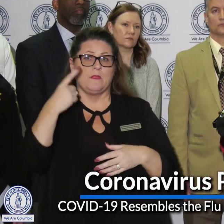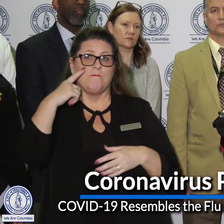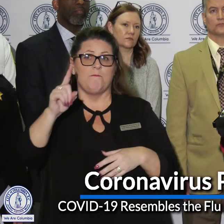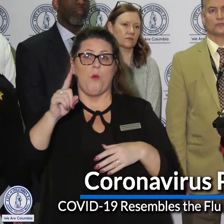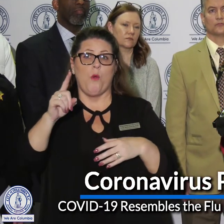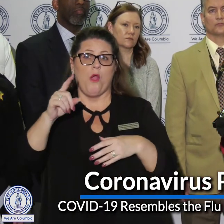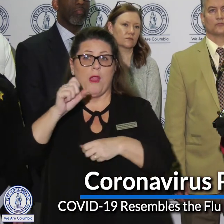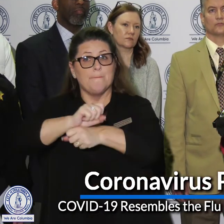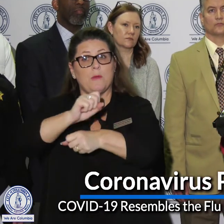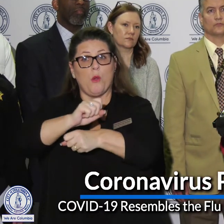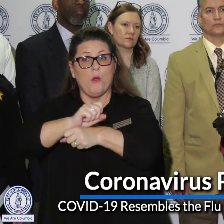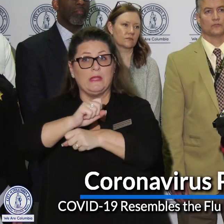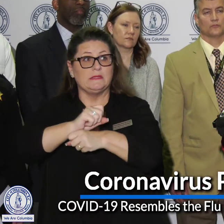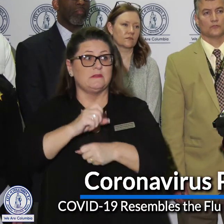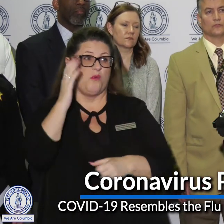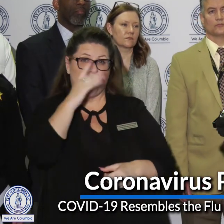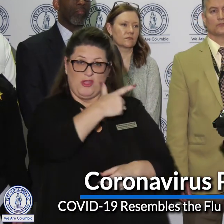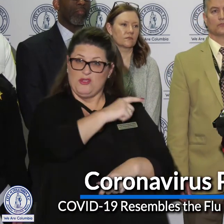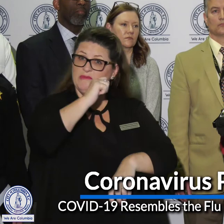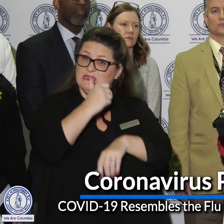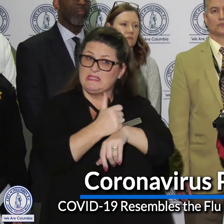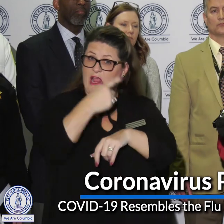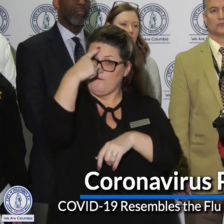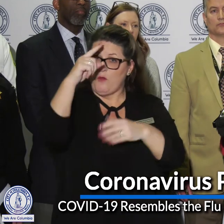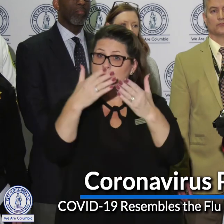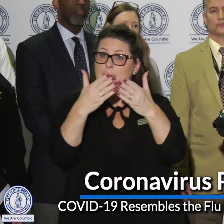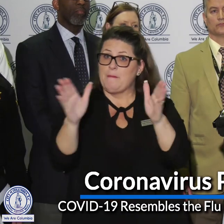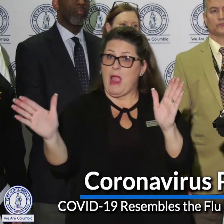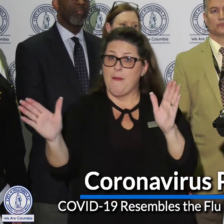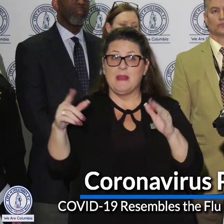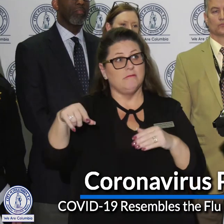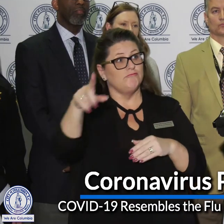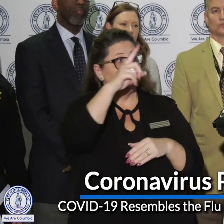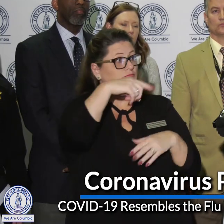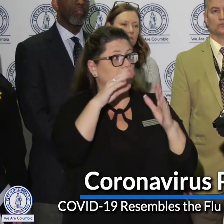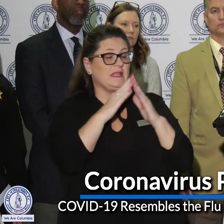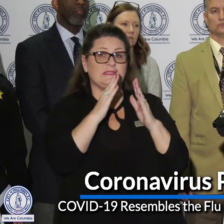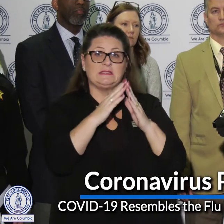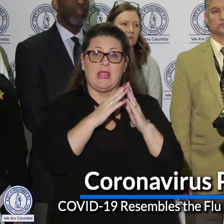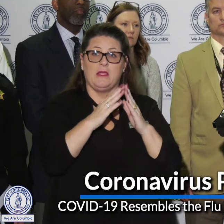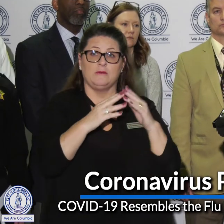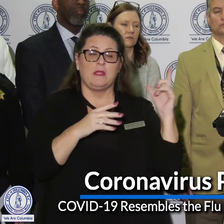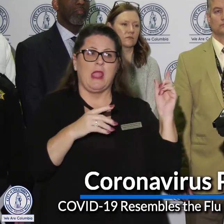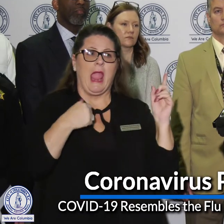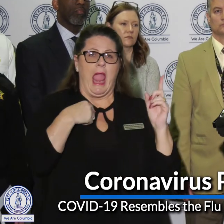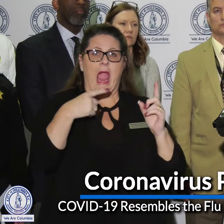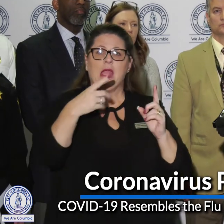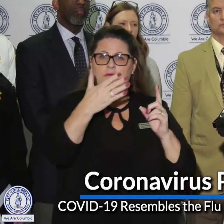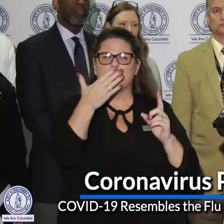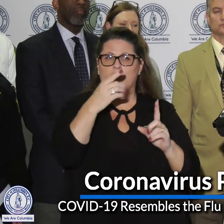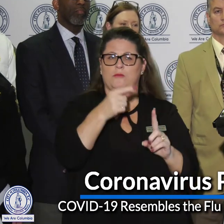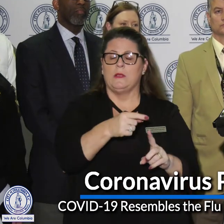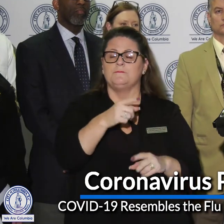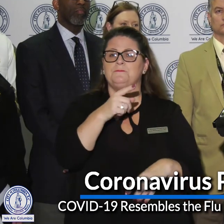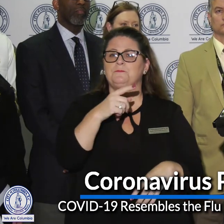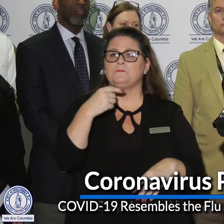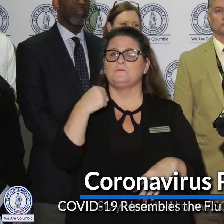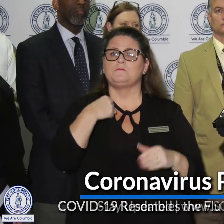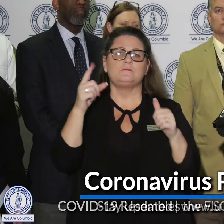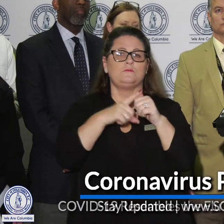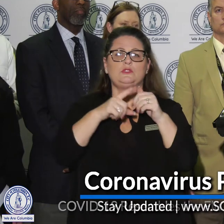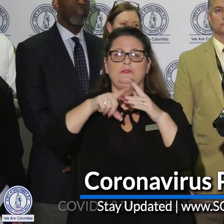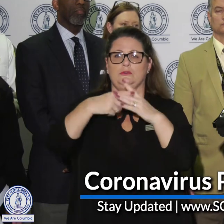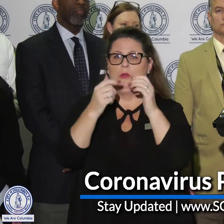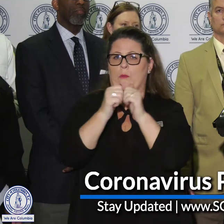for people just walking around downtown? That's a great point. I think we started obviously with city